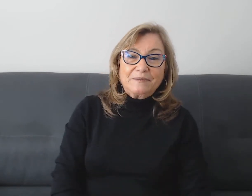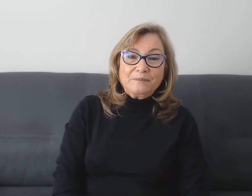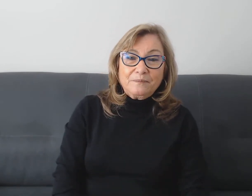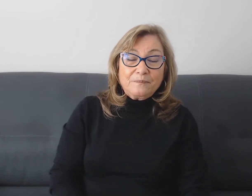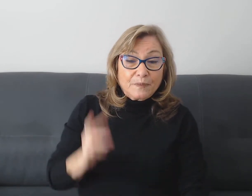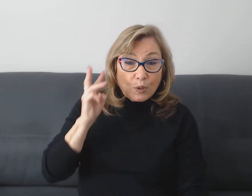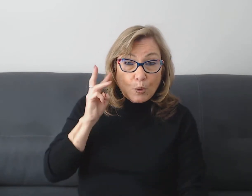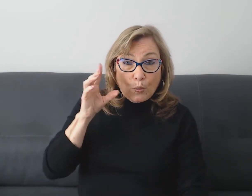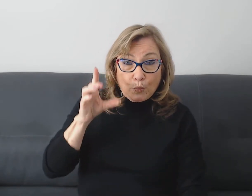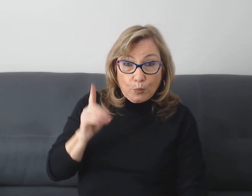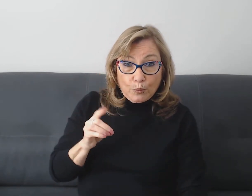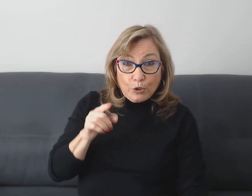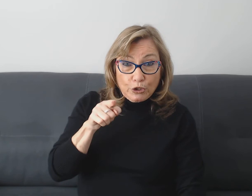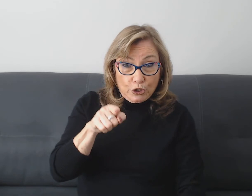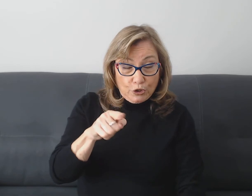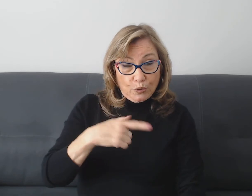Would you like a piece of pie?